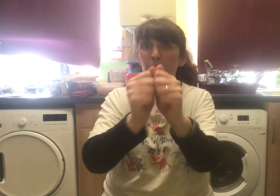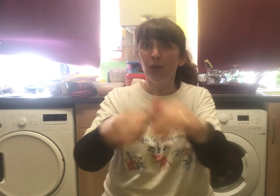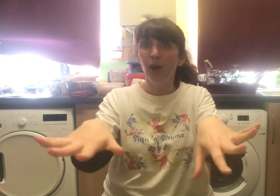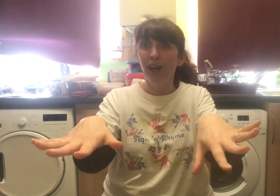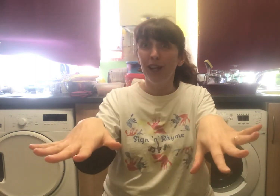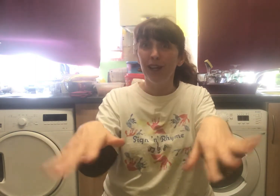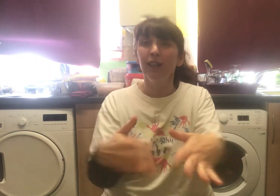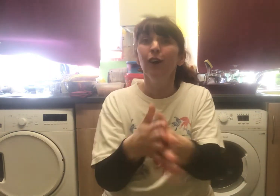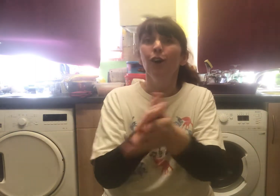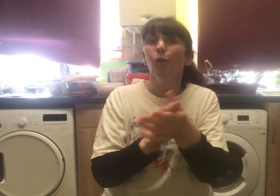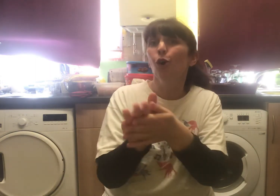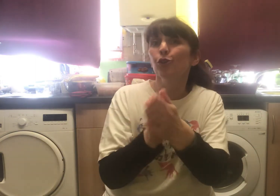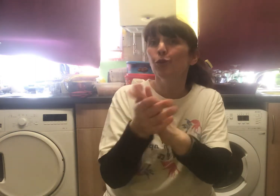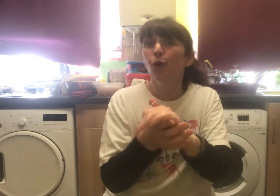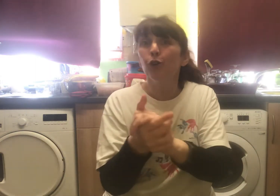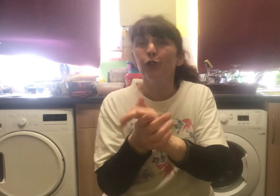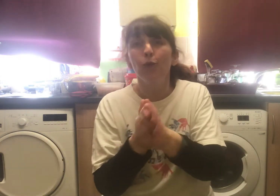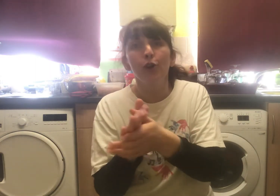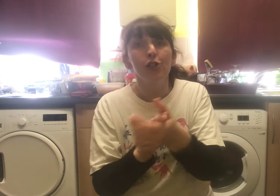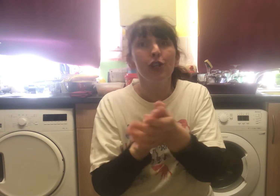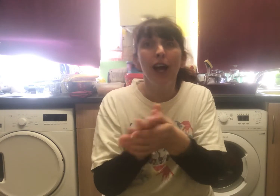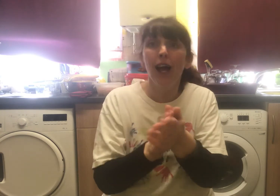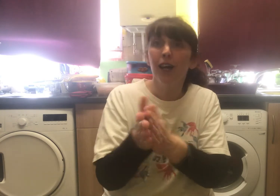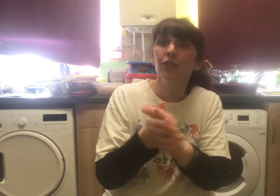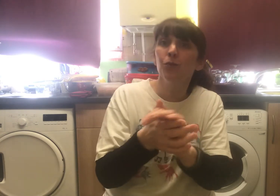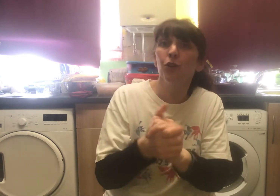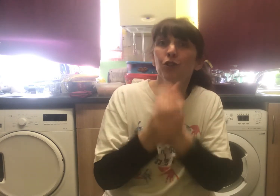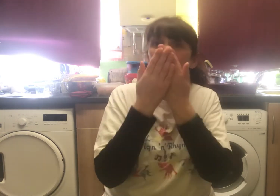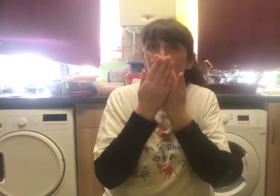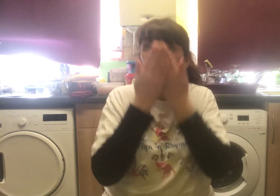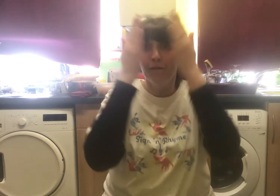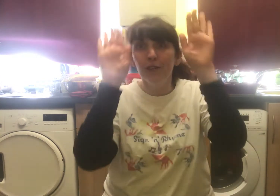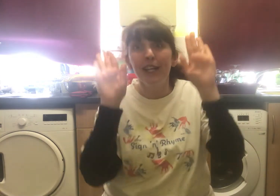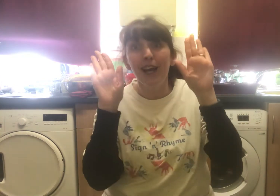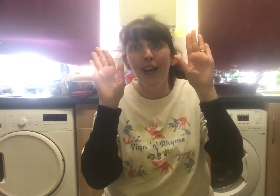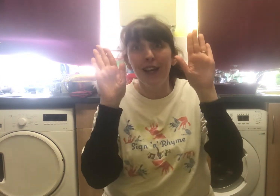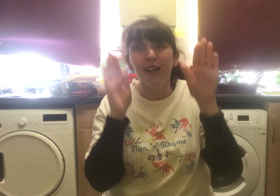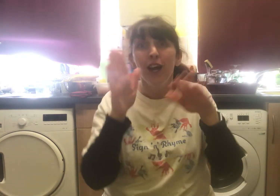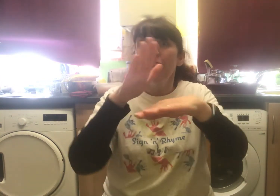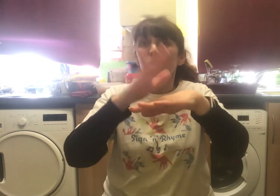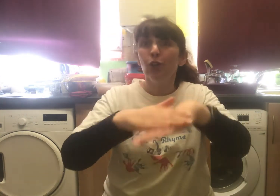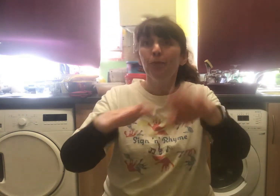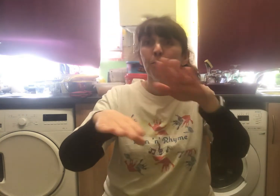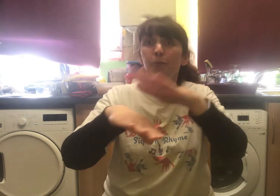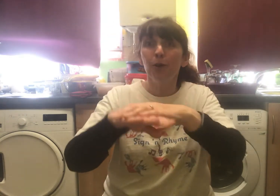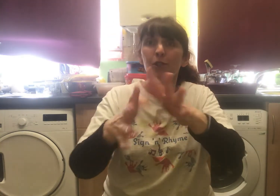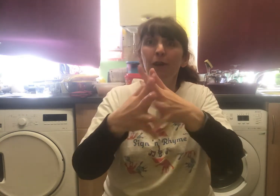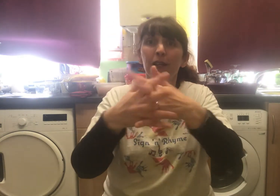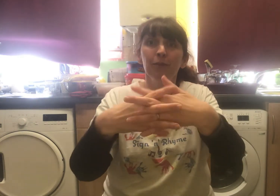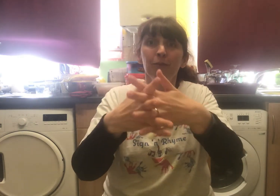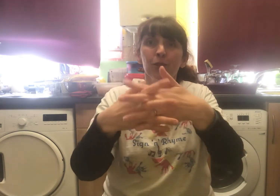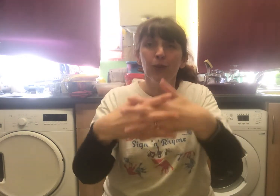away. Wash, wash, wash your hands, wash them every day. Top to bottom and in between,